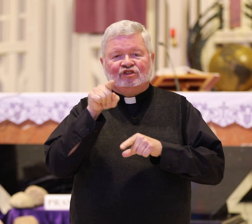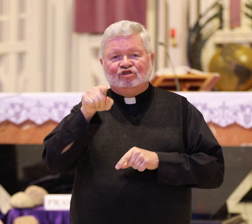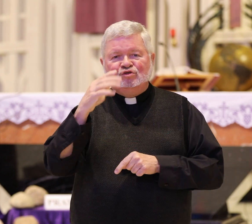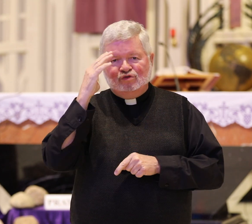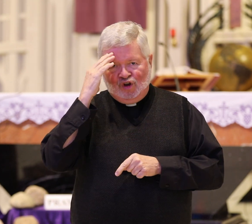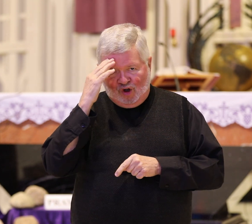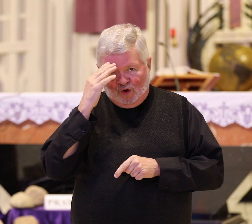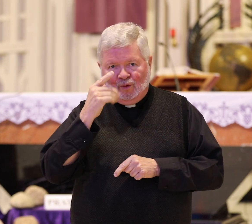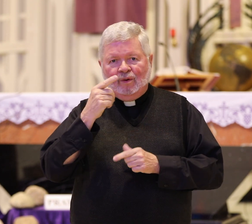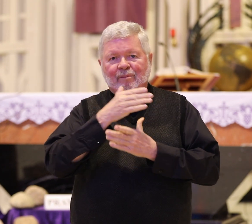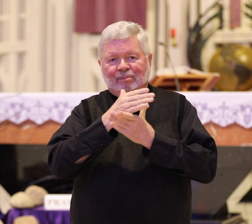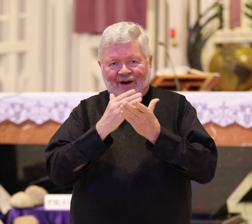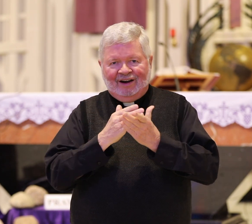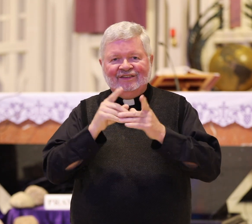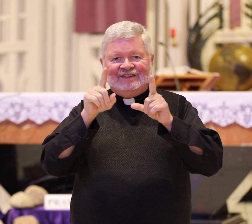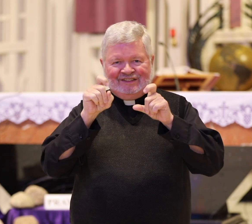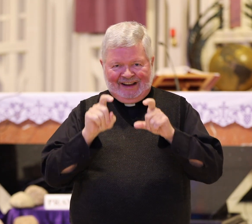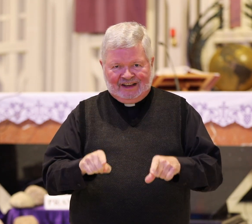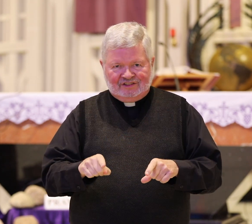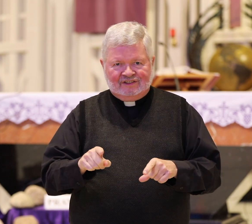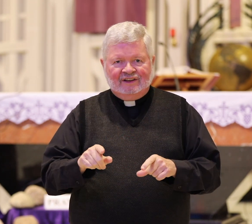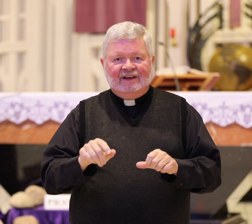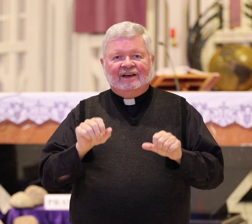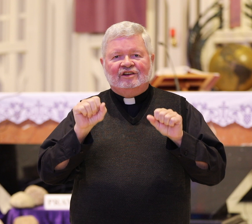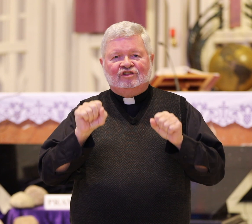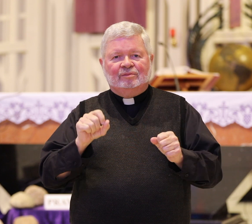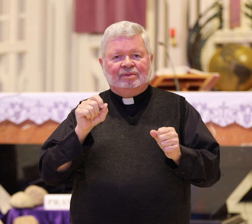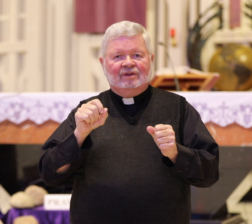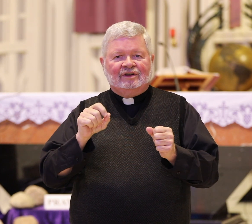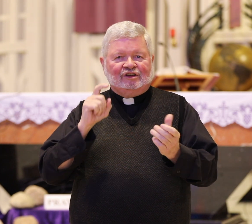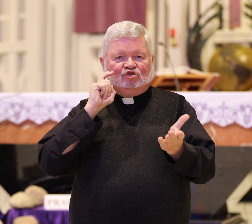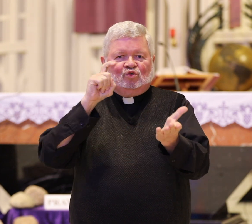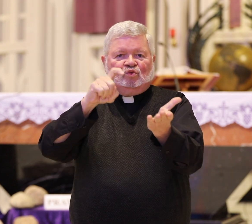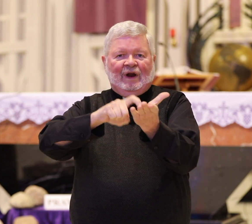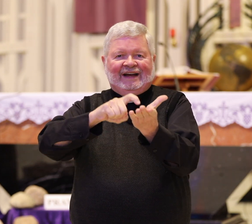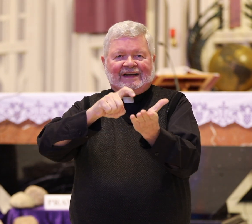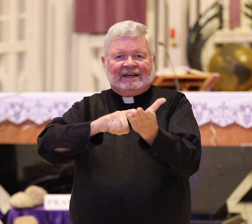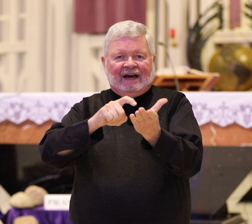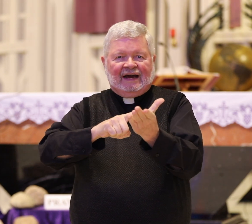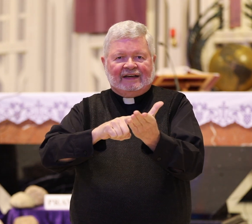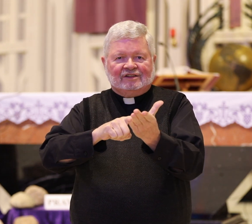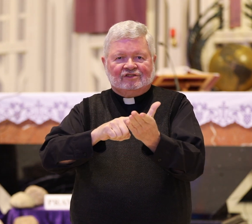you know, part of the test is the ability to recognize